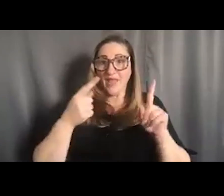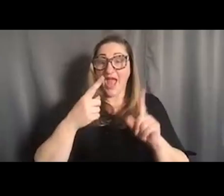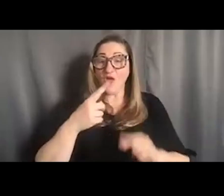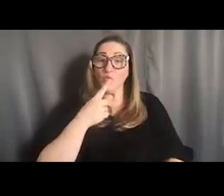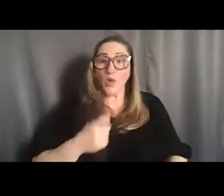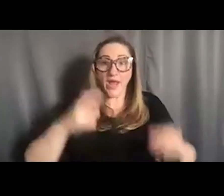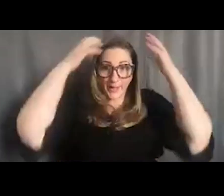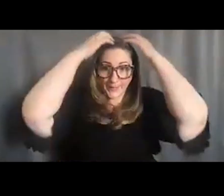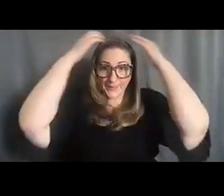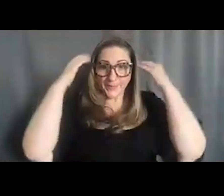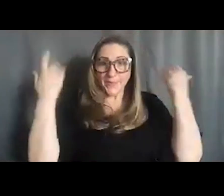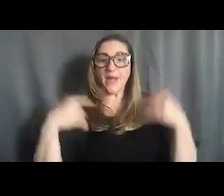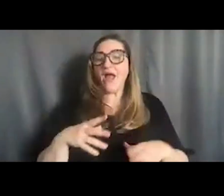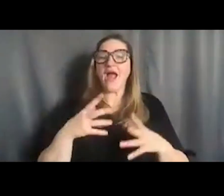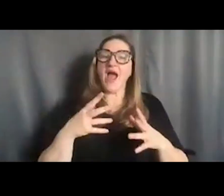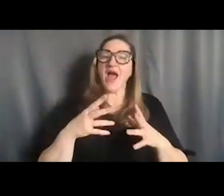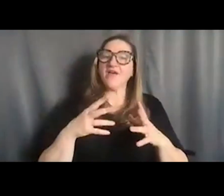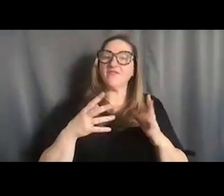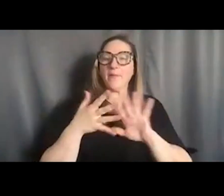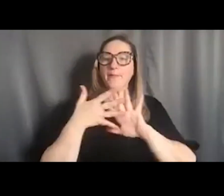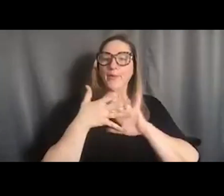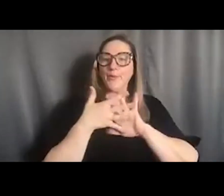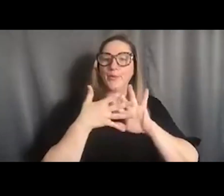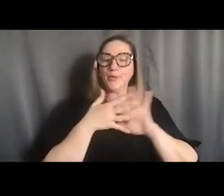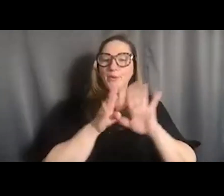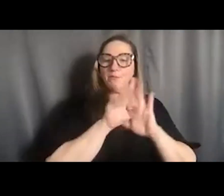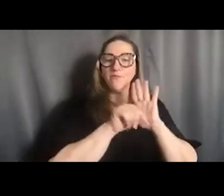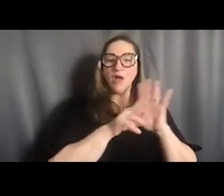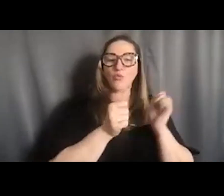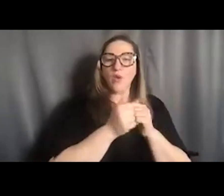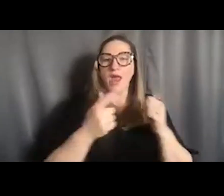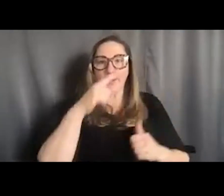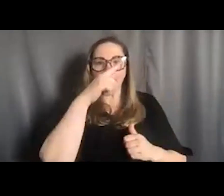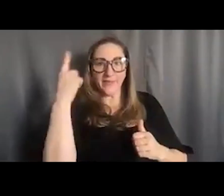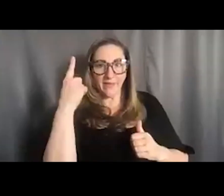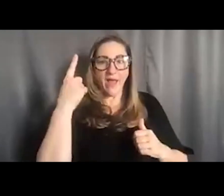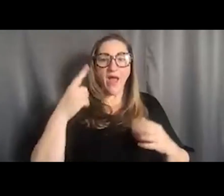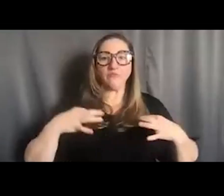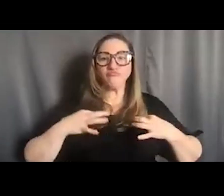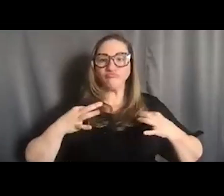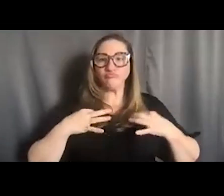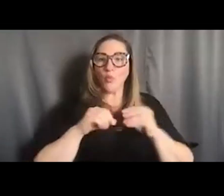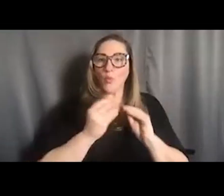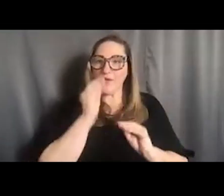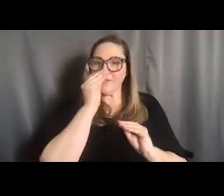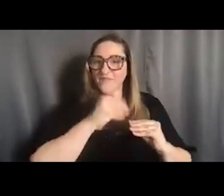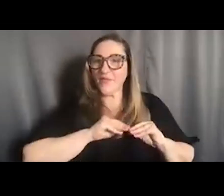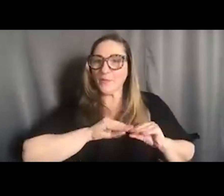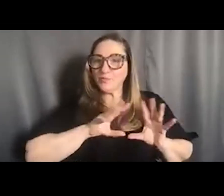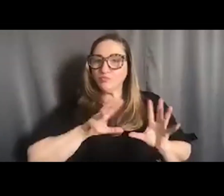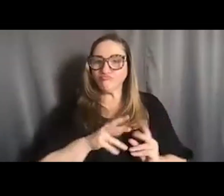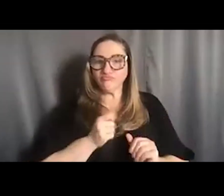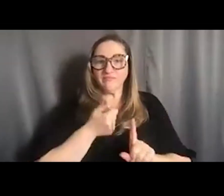throughout this call, we will be using presentation slides. The main format of the slides includes title slides with a purple to orange gradient